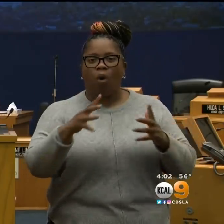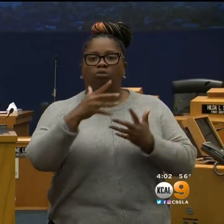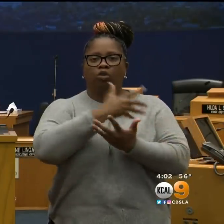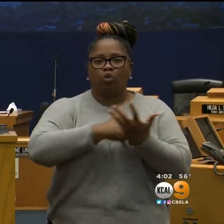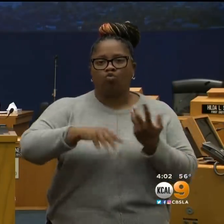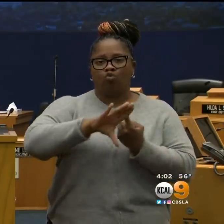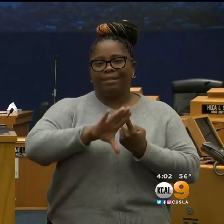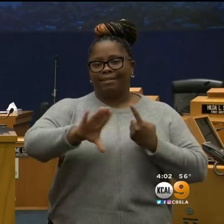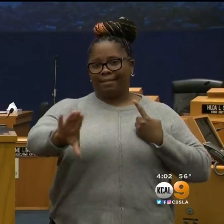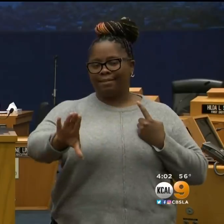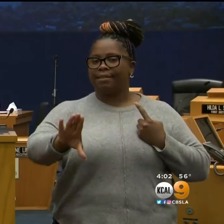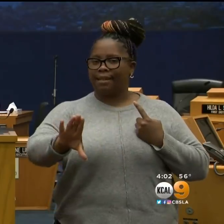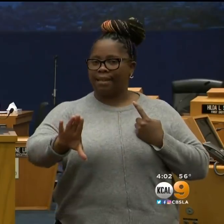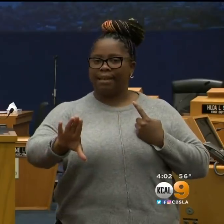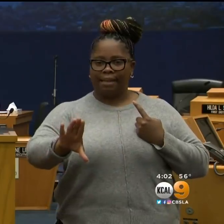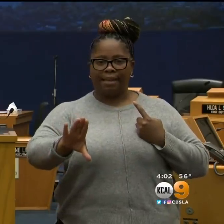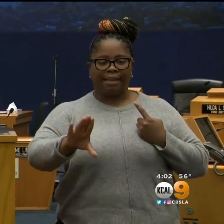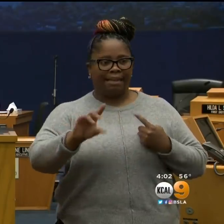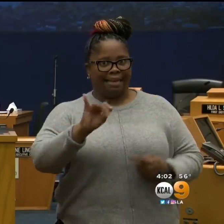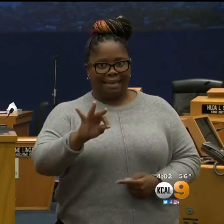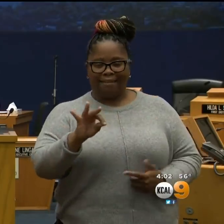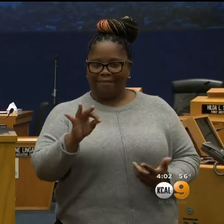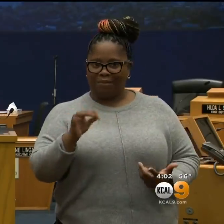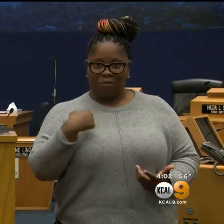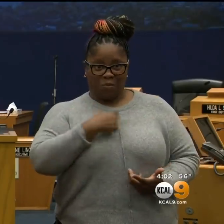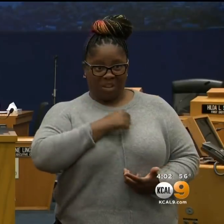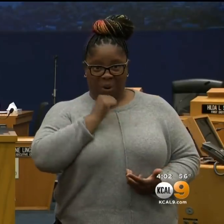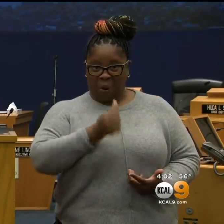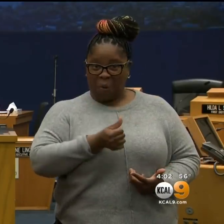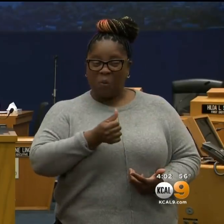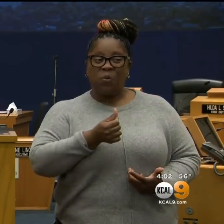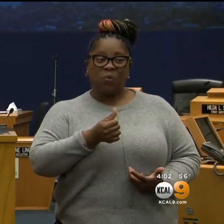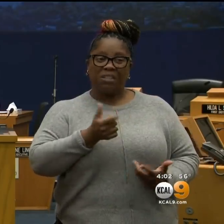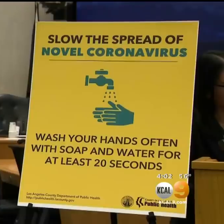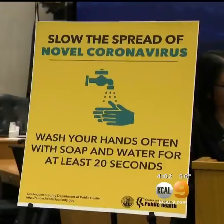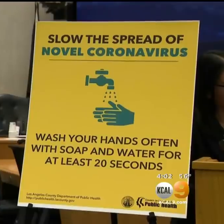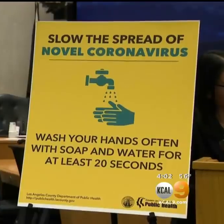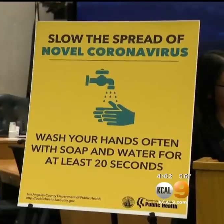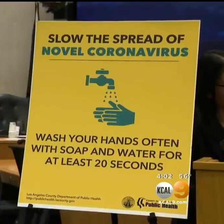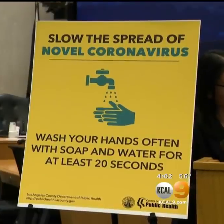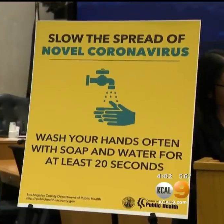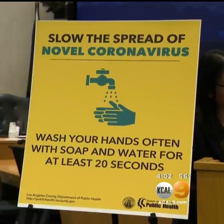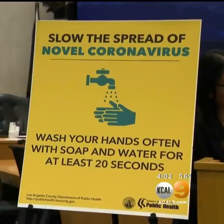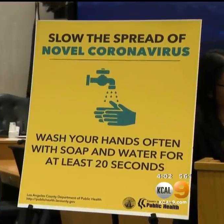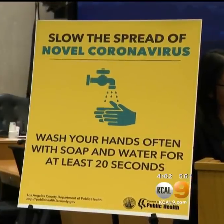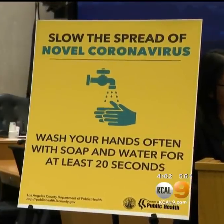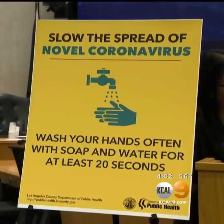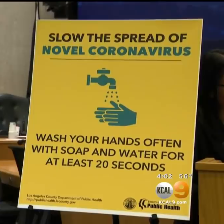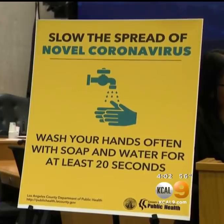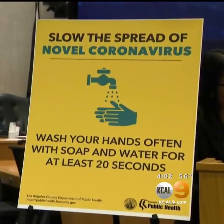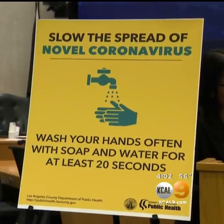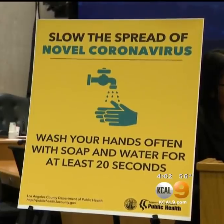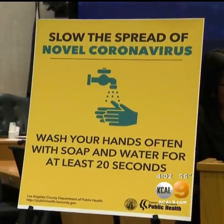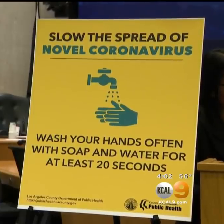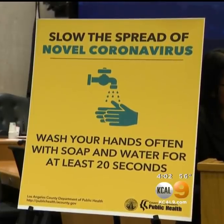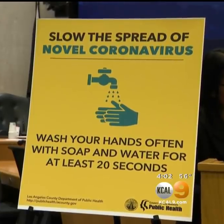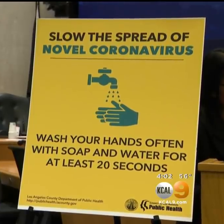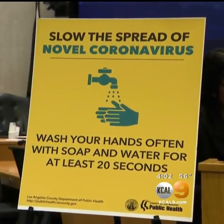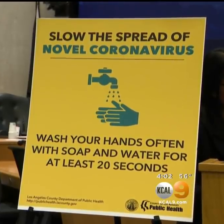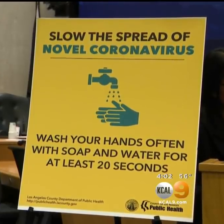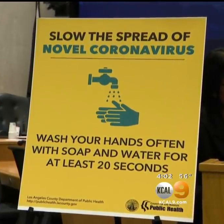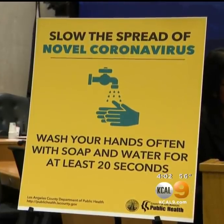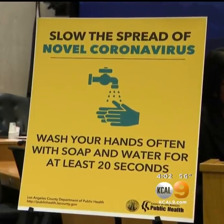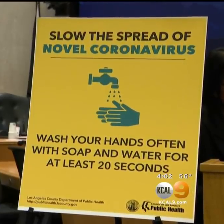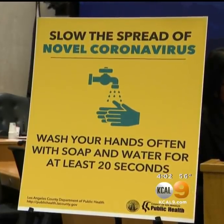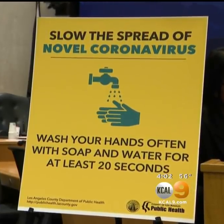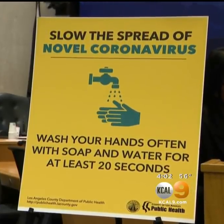ourselves and we don't do a lot of the social distancing that we're asking folks to do. We are told there are 2,200 ICU beds